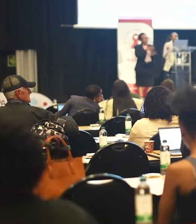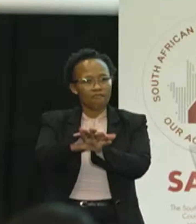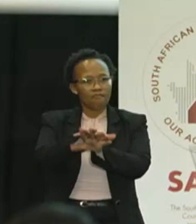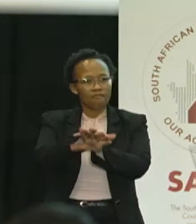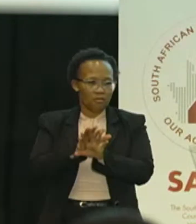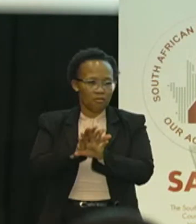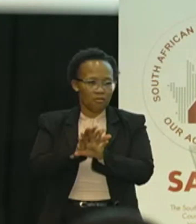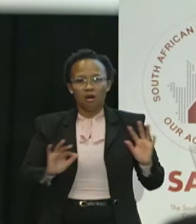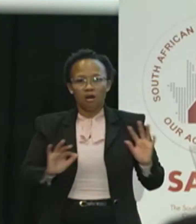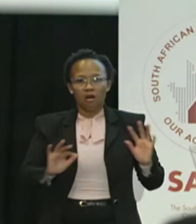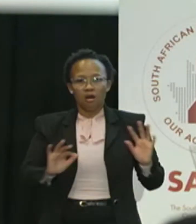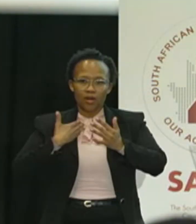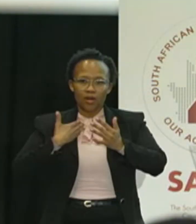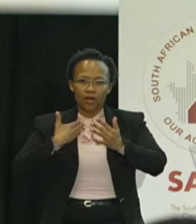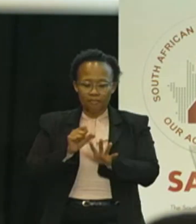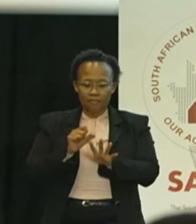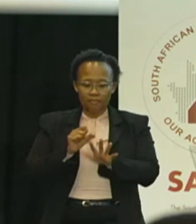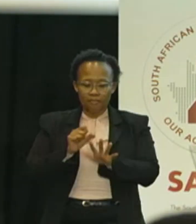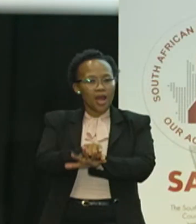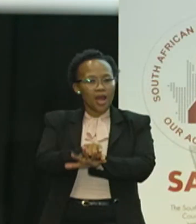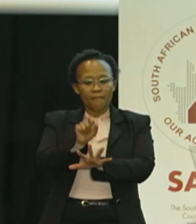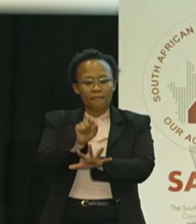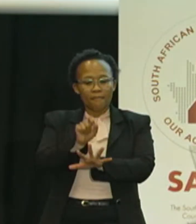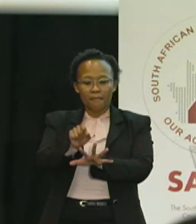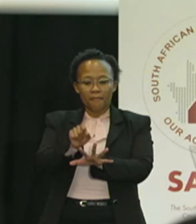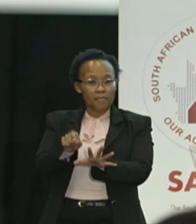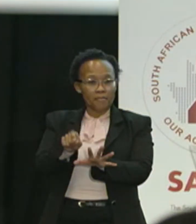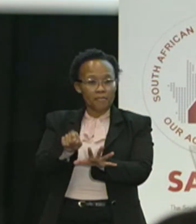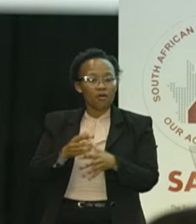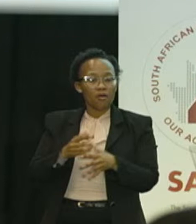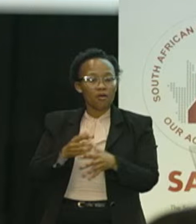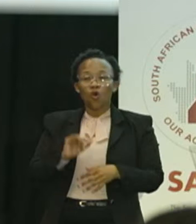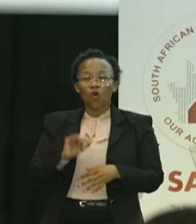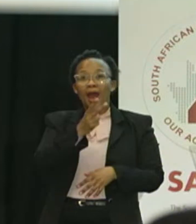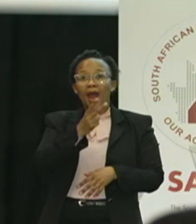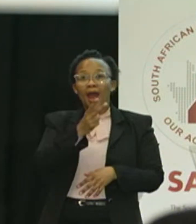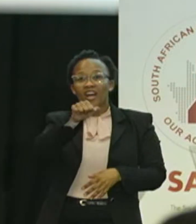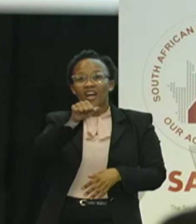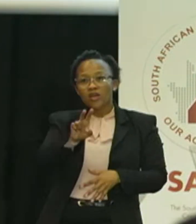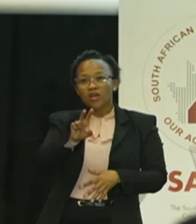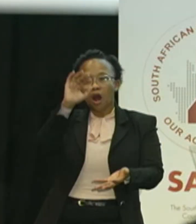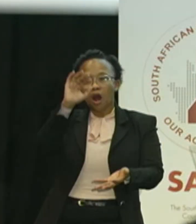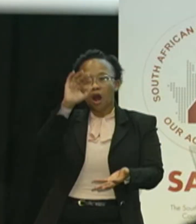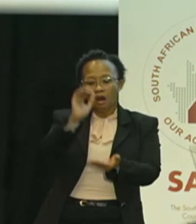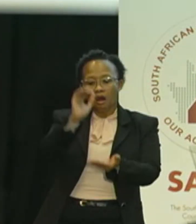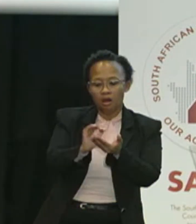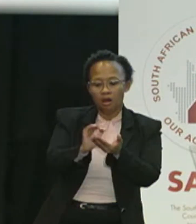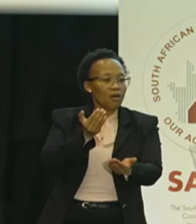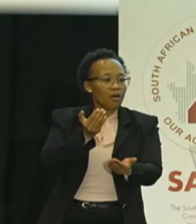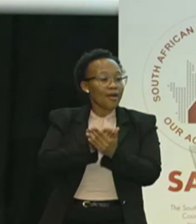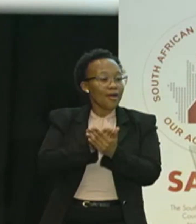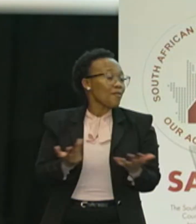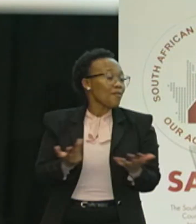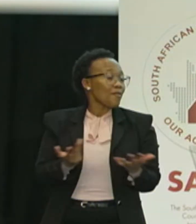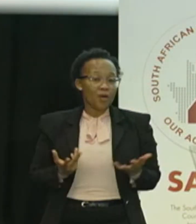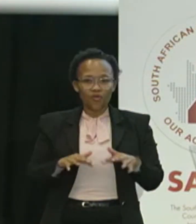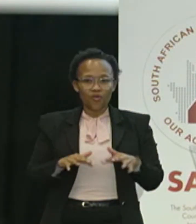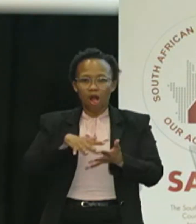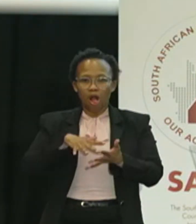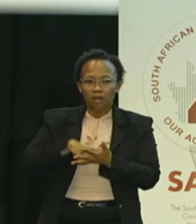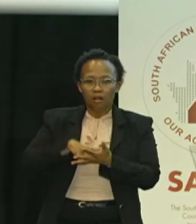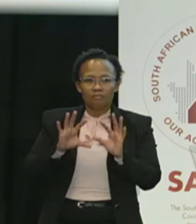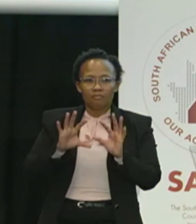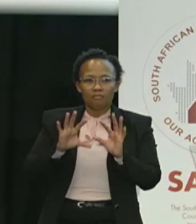reducing the HIV epidemic amongst the key and vulnerable populations in particular. We do